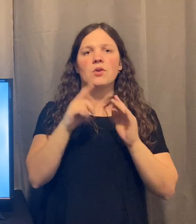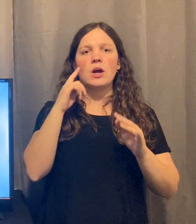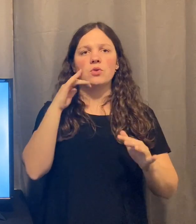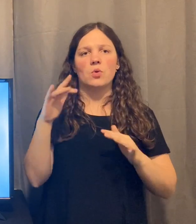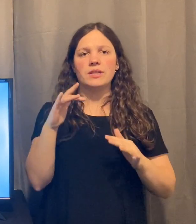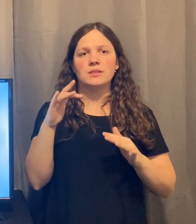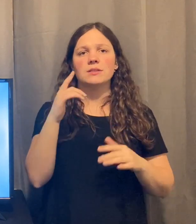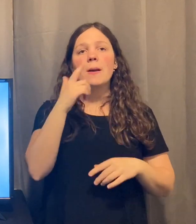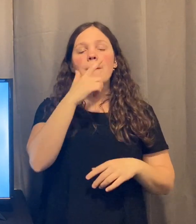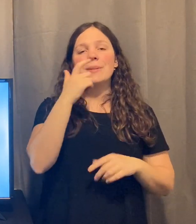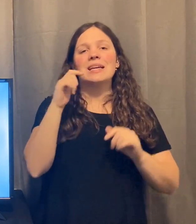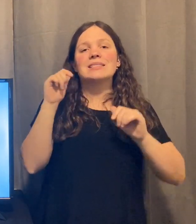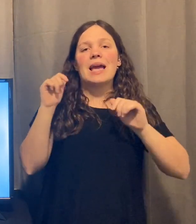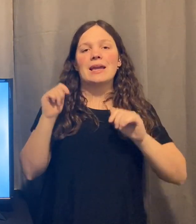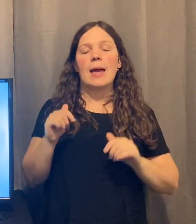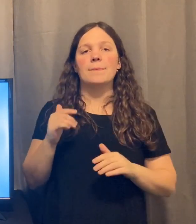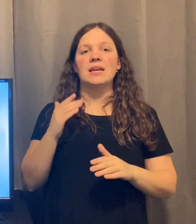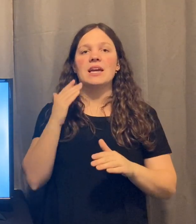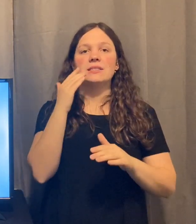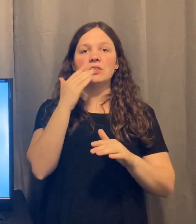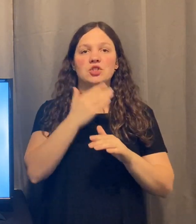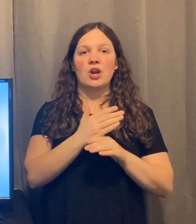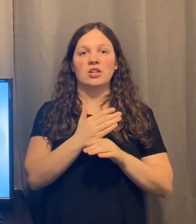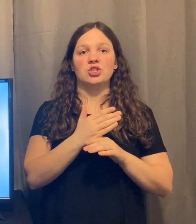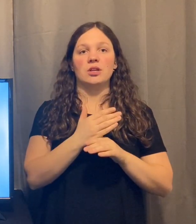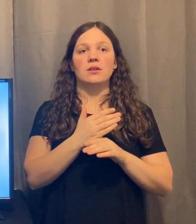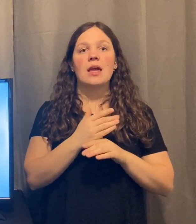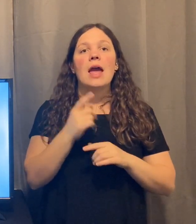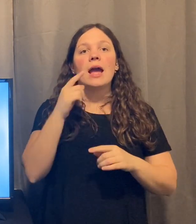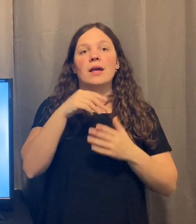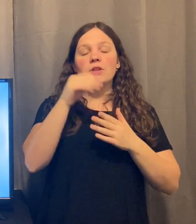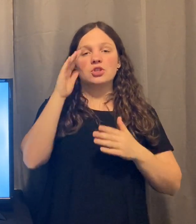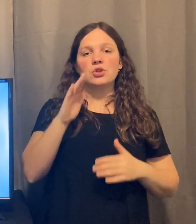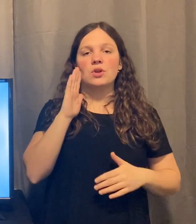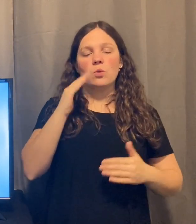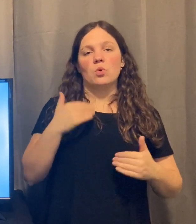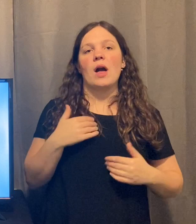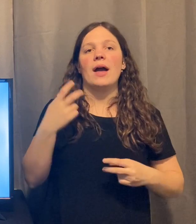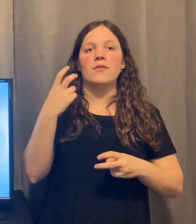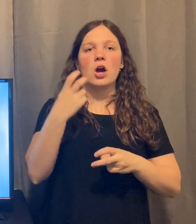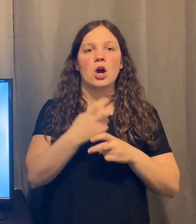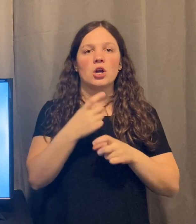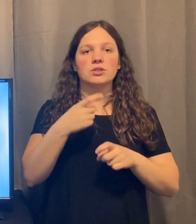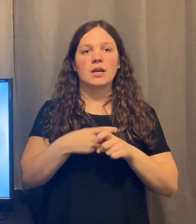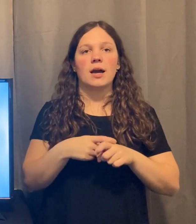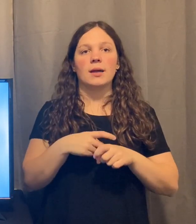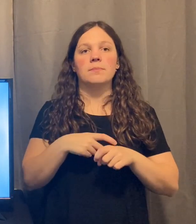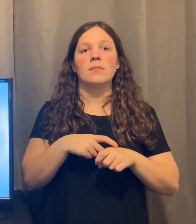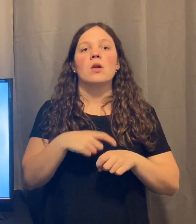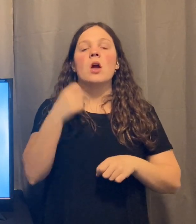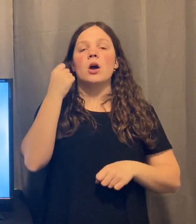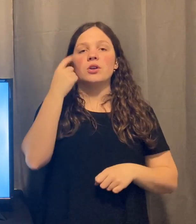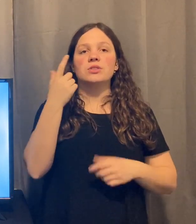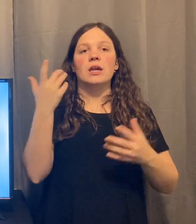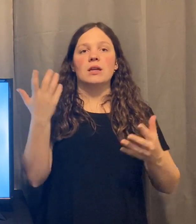background noises because it can be a distraction and the student will have a hard time understanding